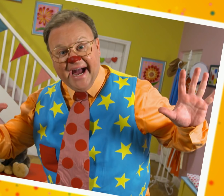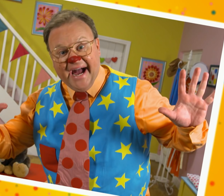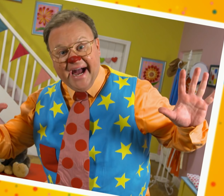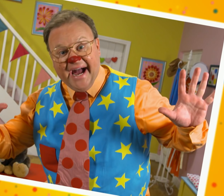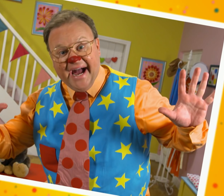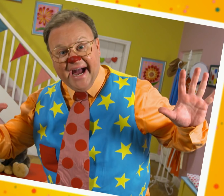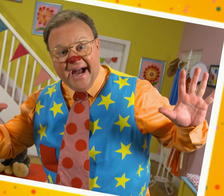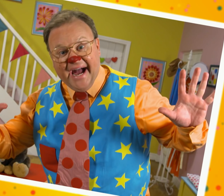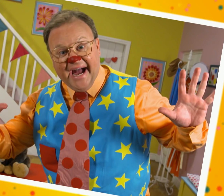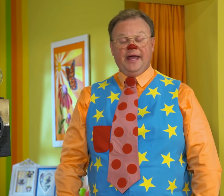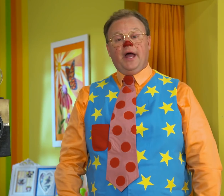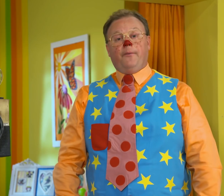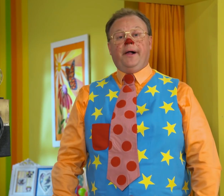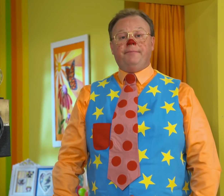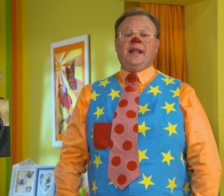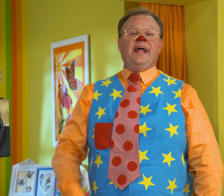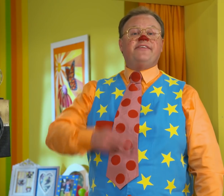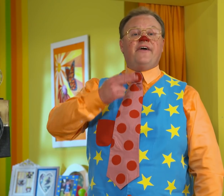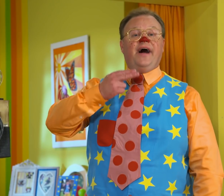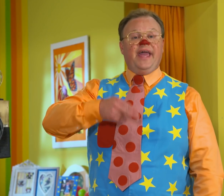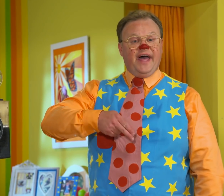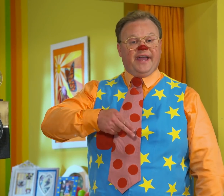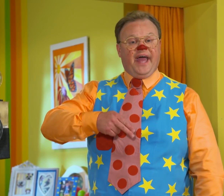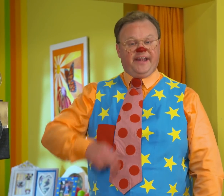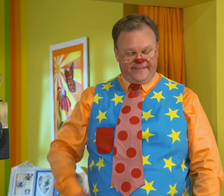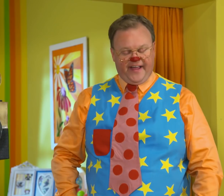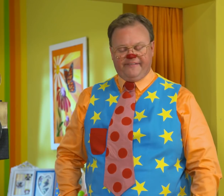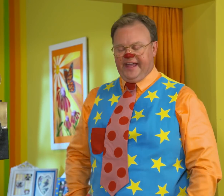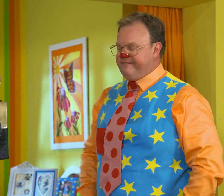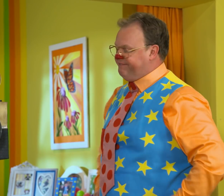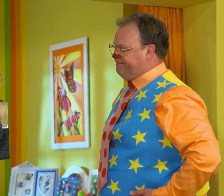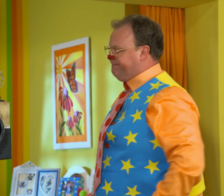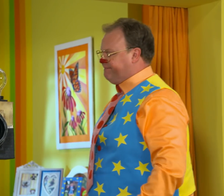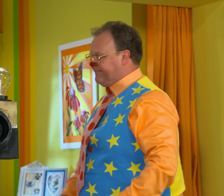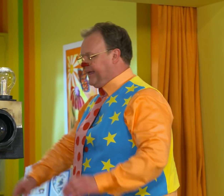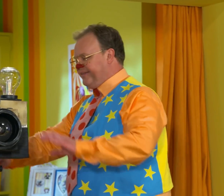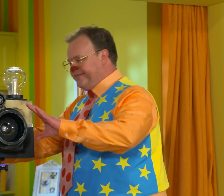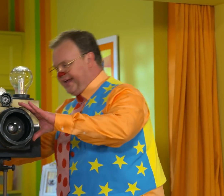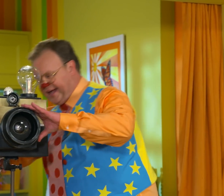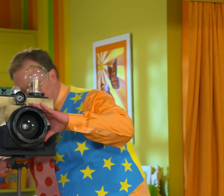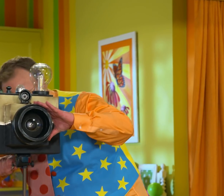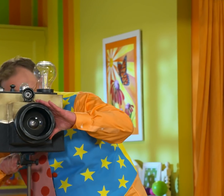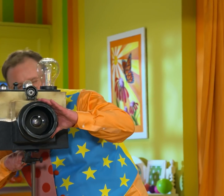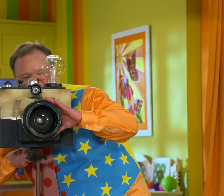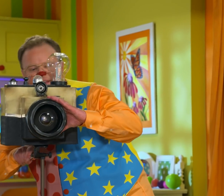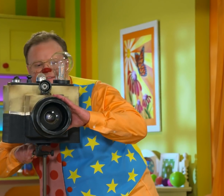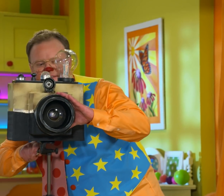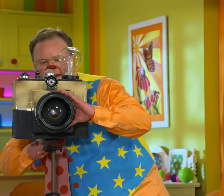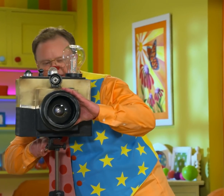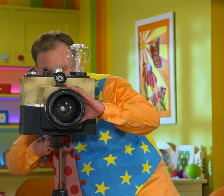Oh, dear. Well, let's try again, shall we? Let's see now. Yes, just line that